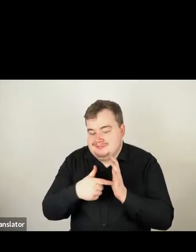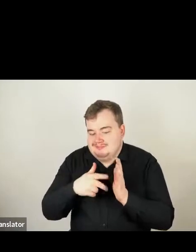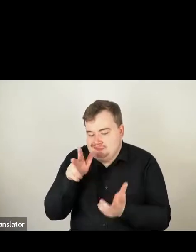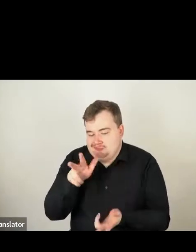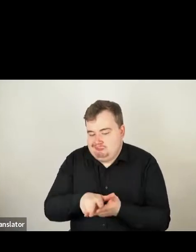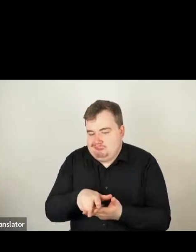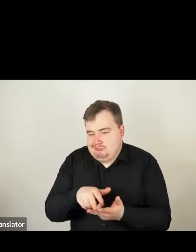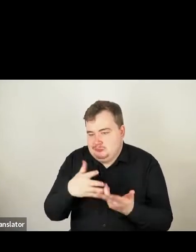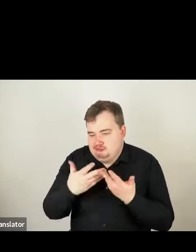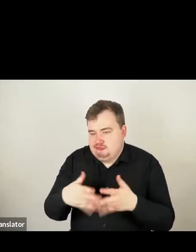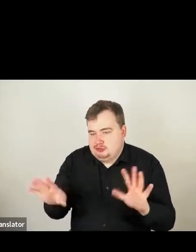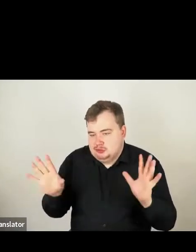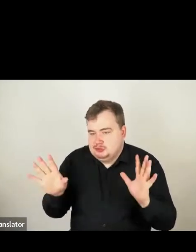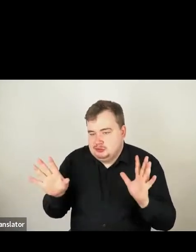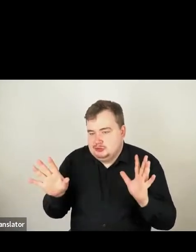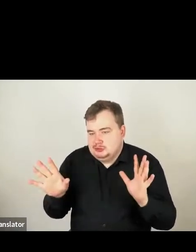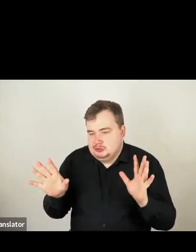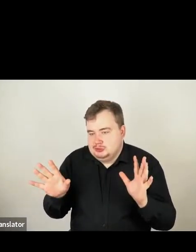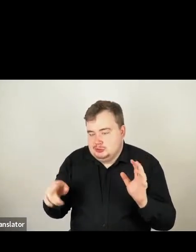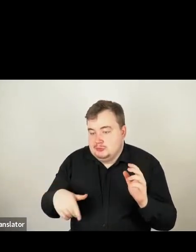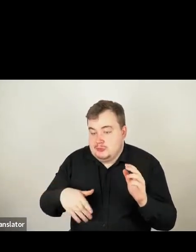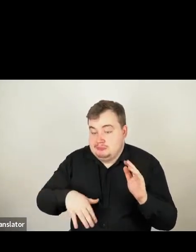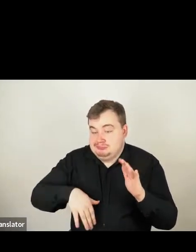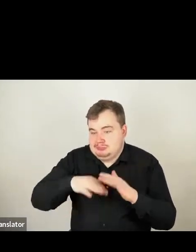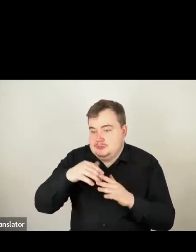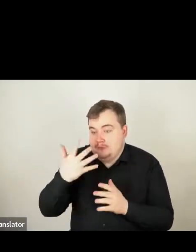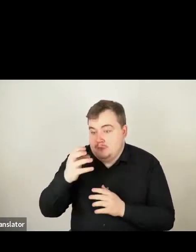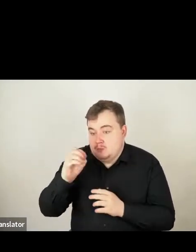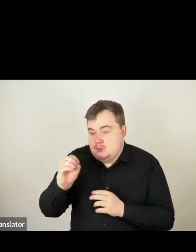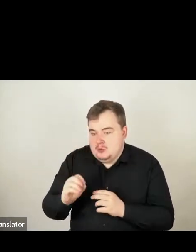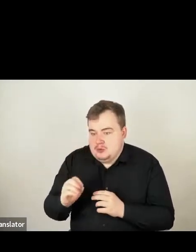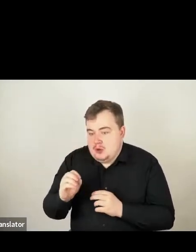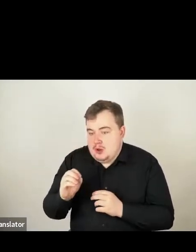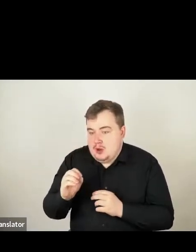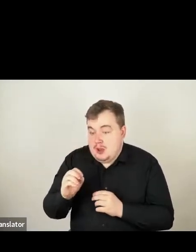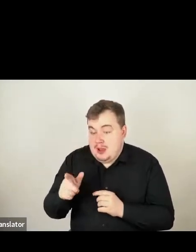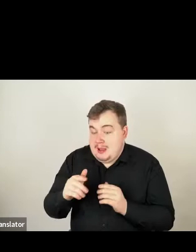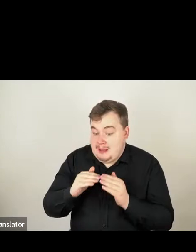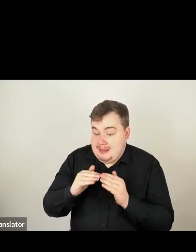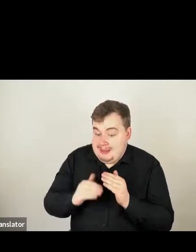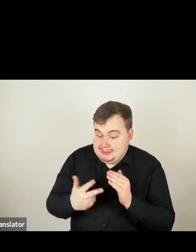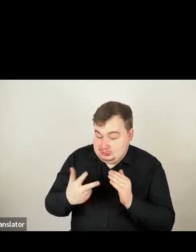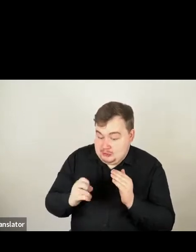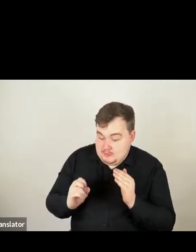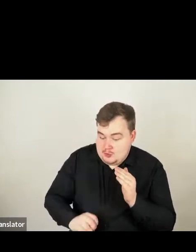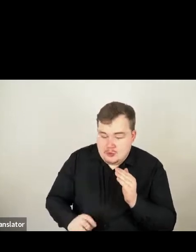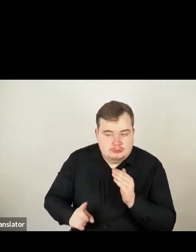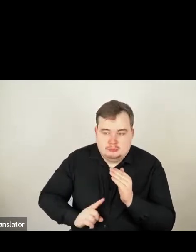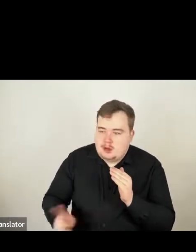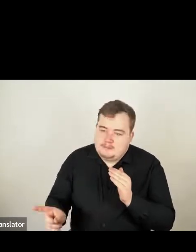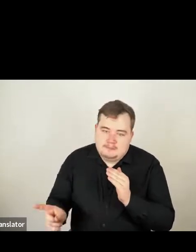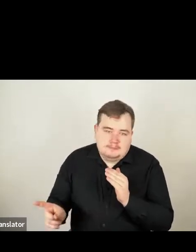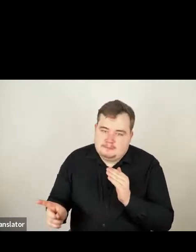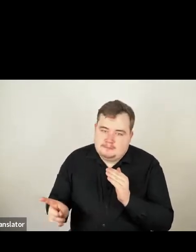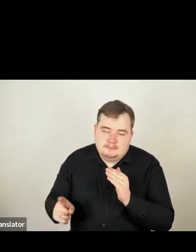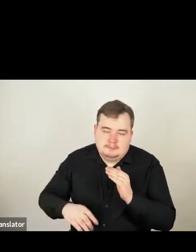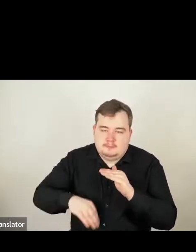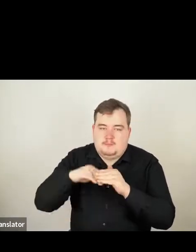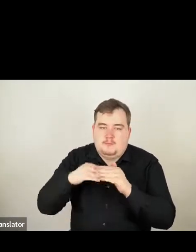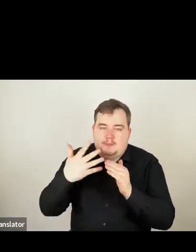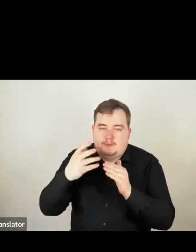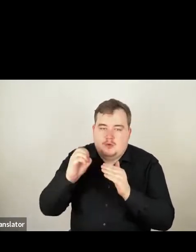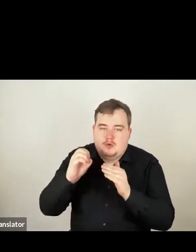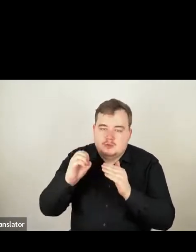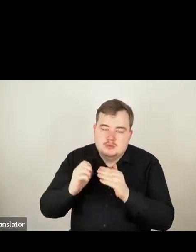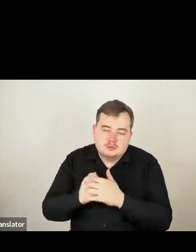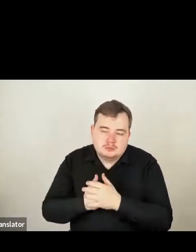it cannot be lower than 30%. And the mechanism imposes the political parties to respect